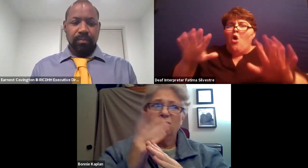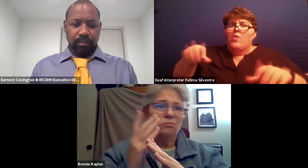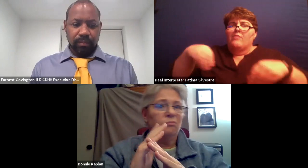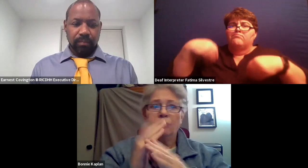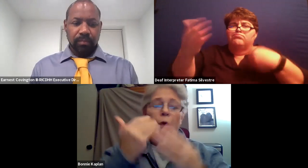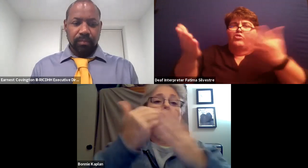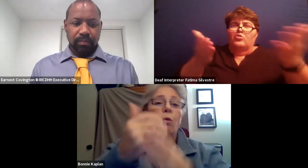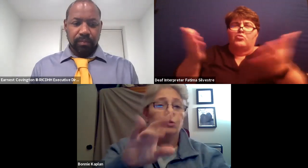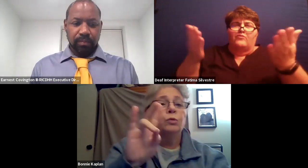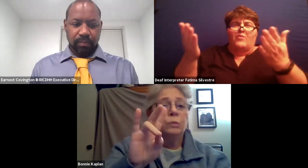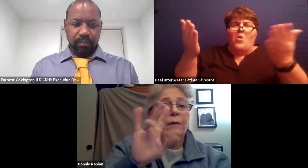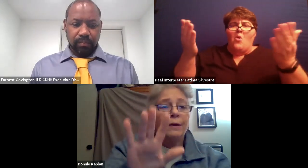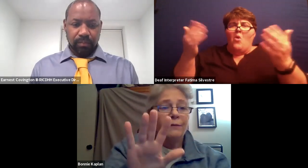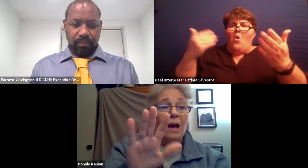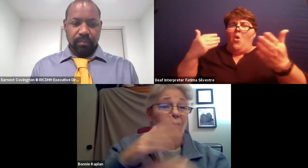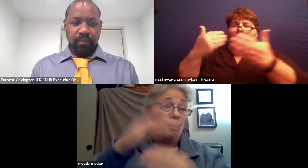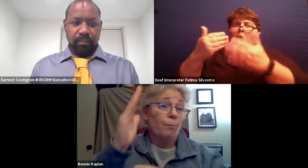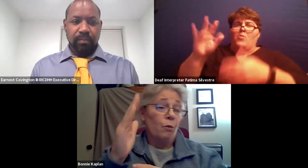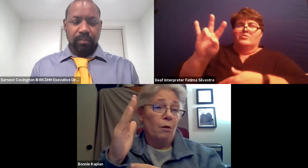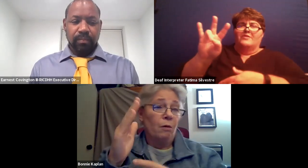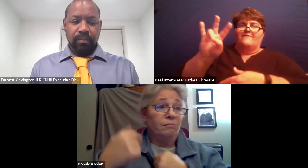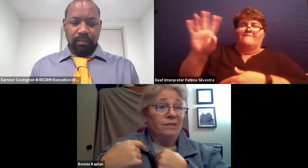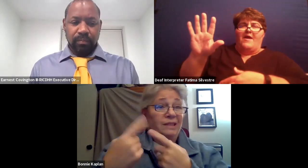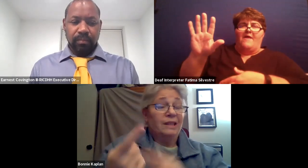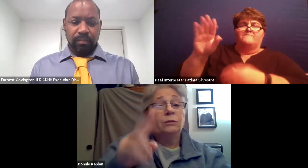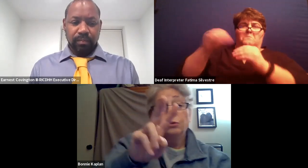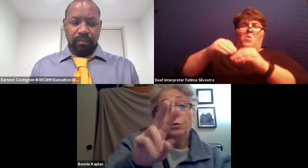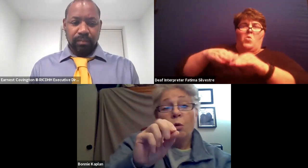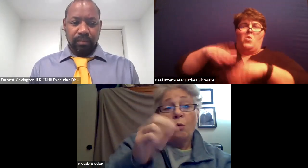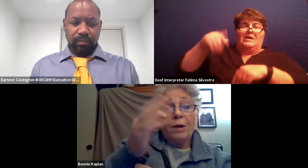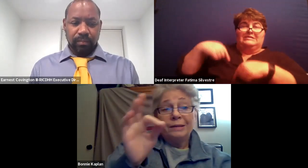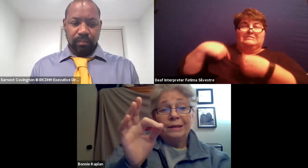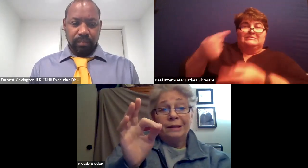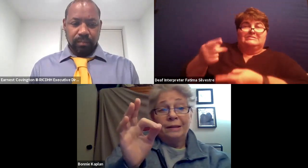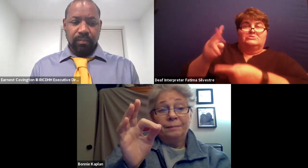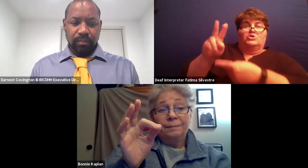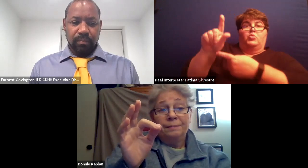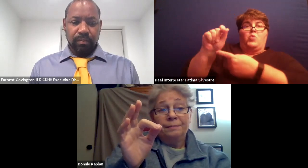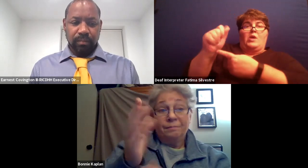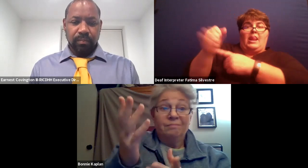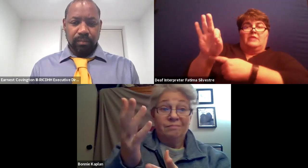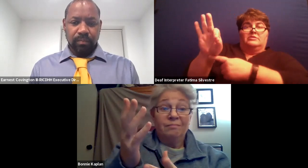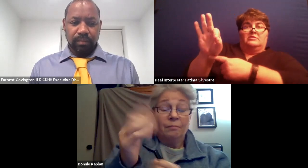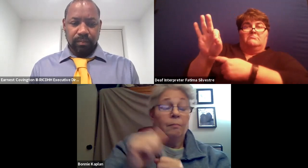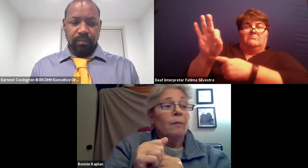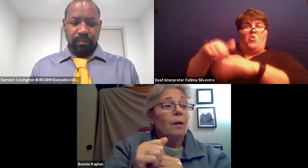We've already served close to 75 individuals since